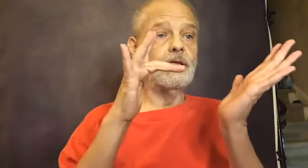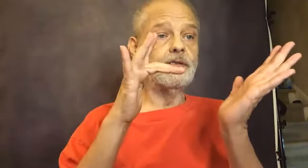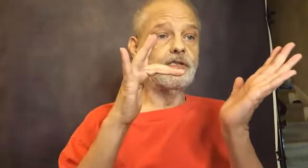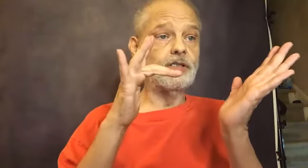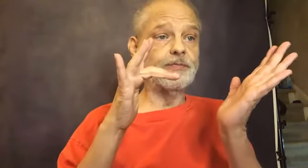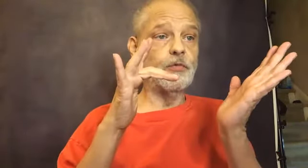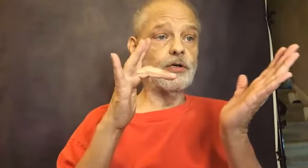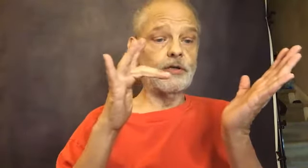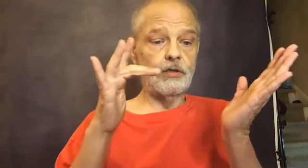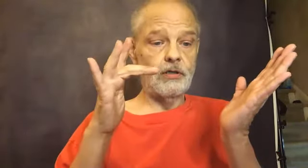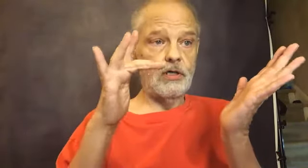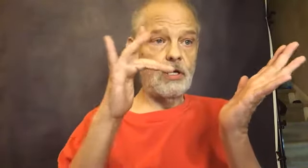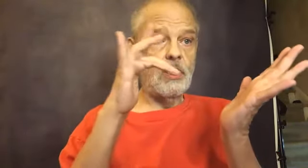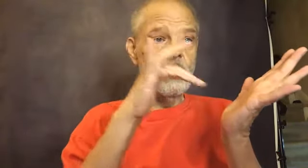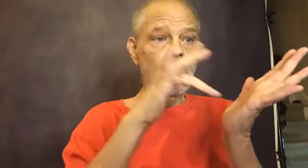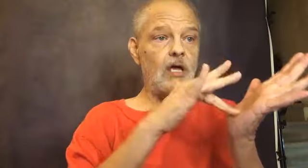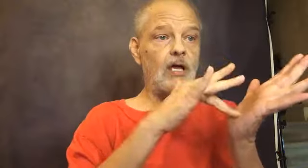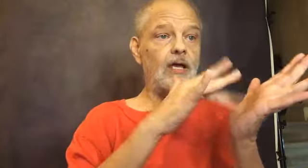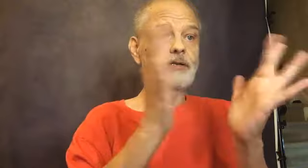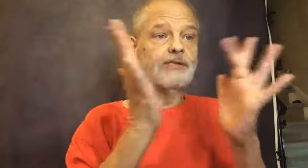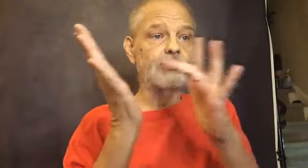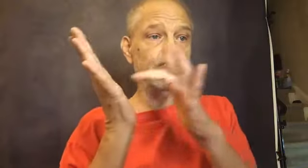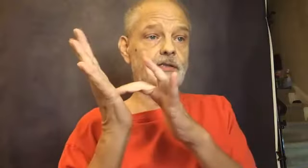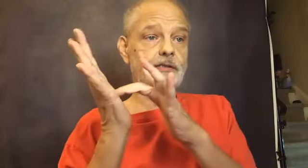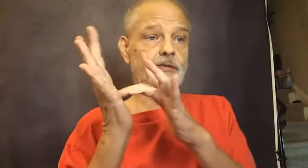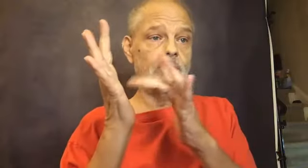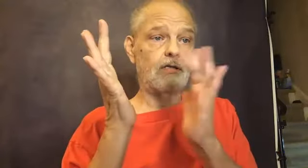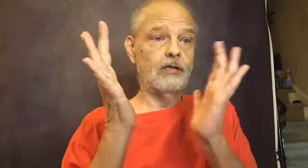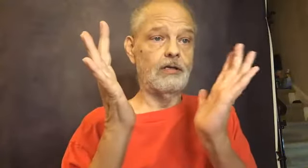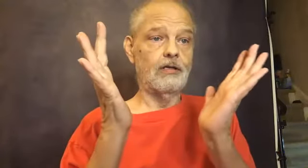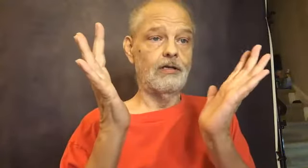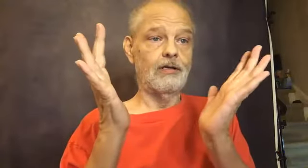is Jesus' book. This is Jesus,